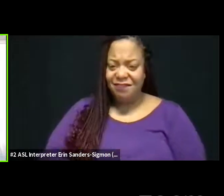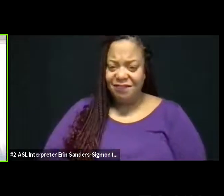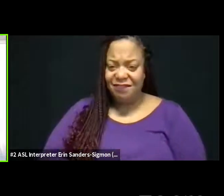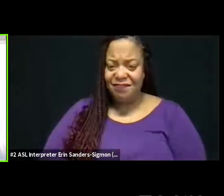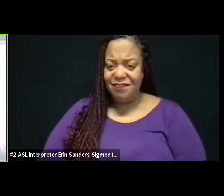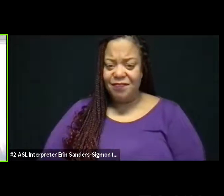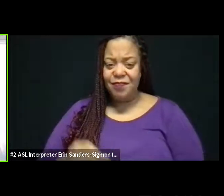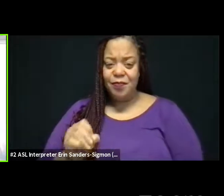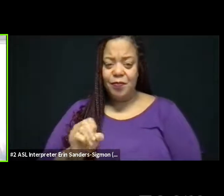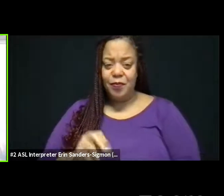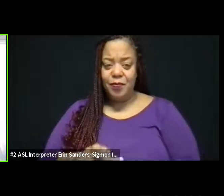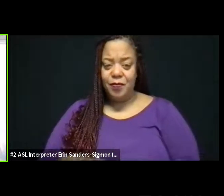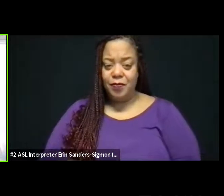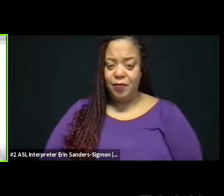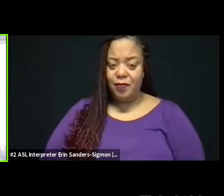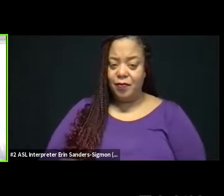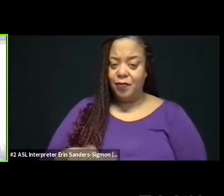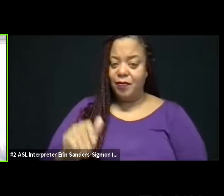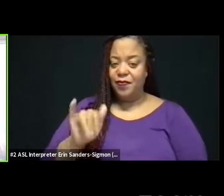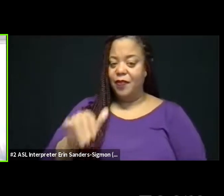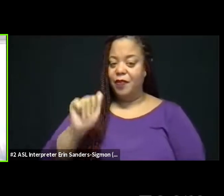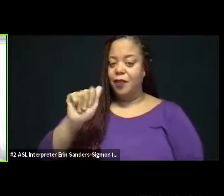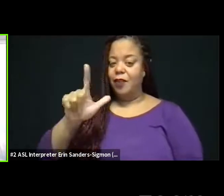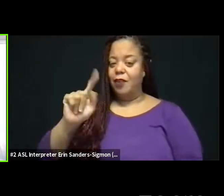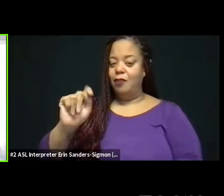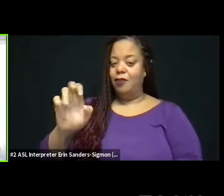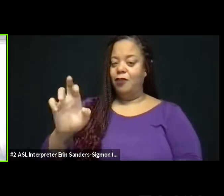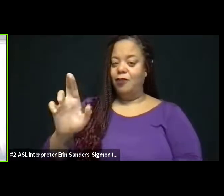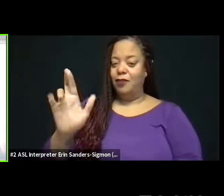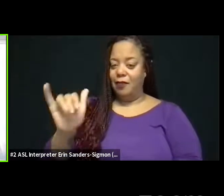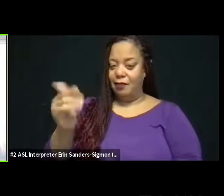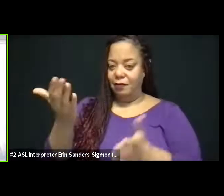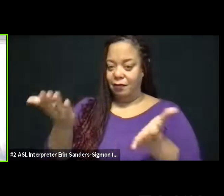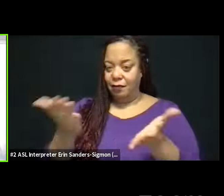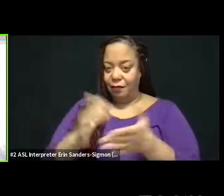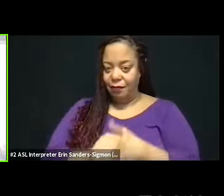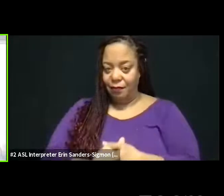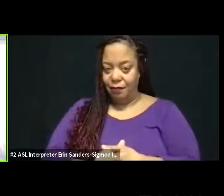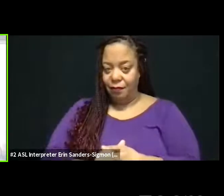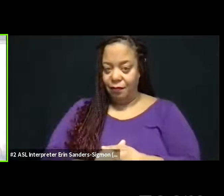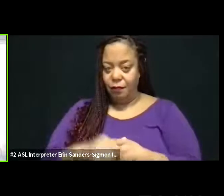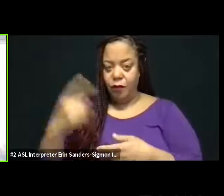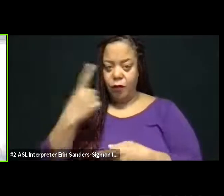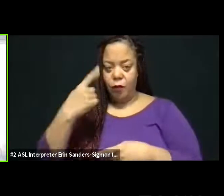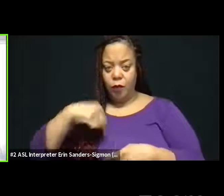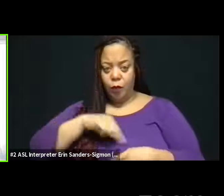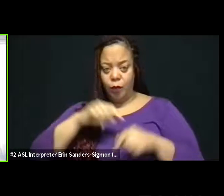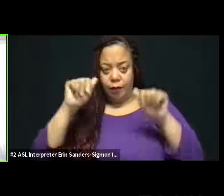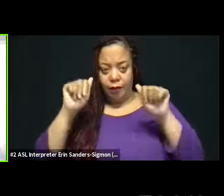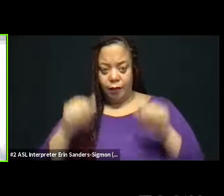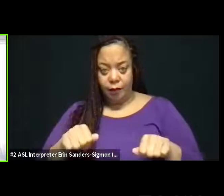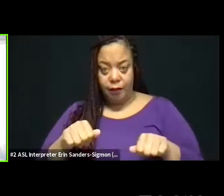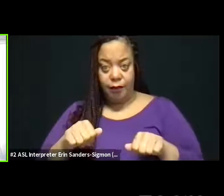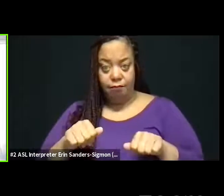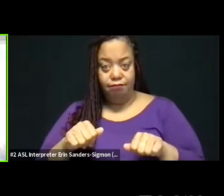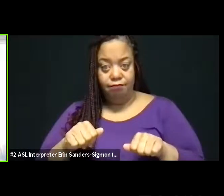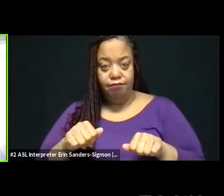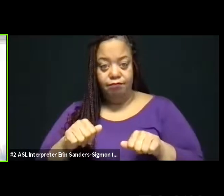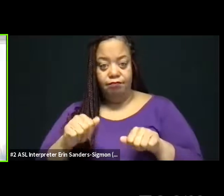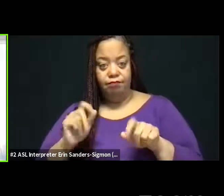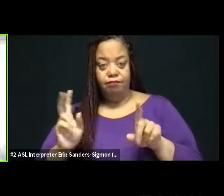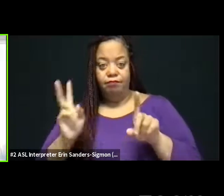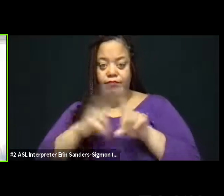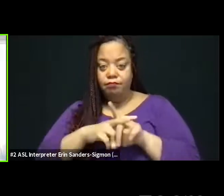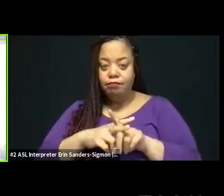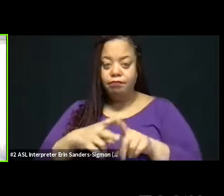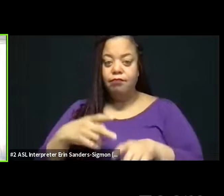many images of Black and brown people who have been victims of the state too. This becomes a humanizing way